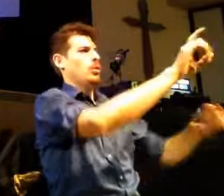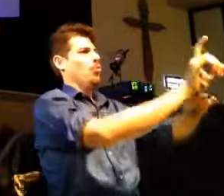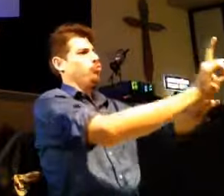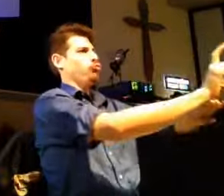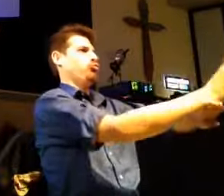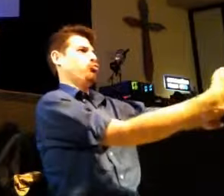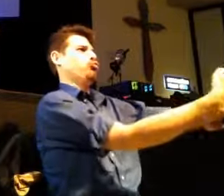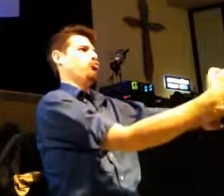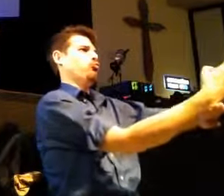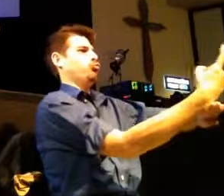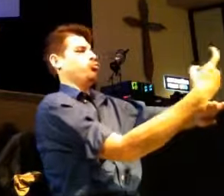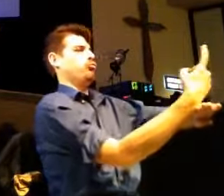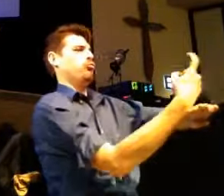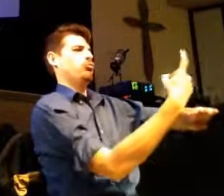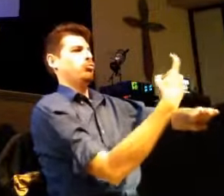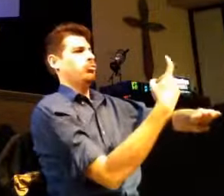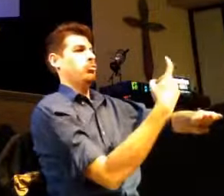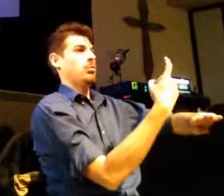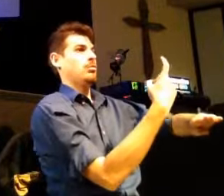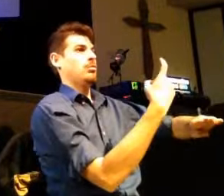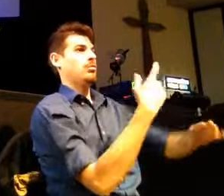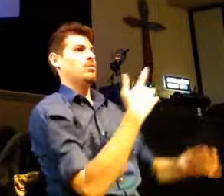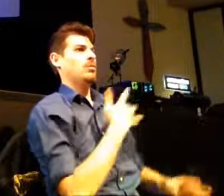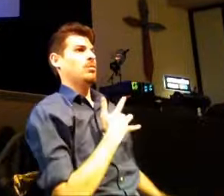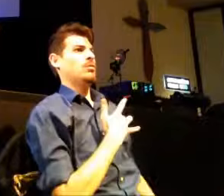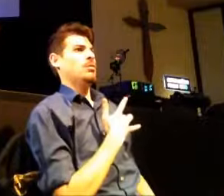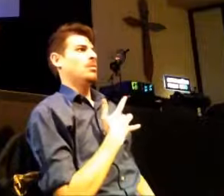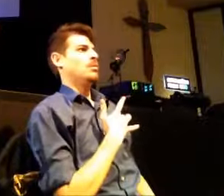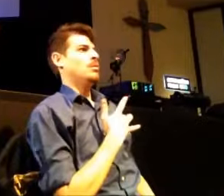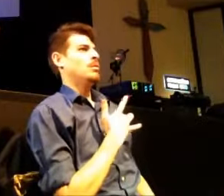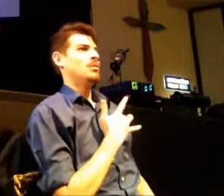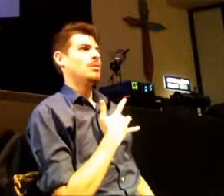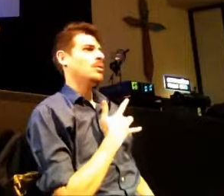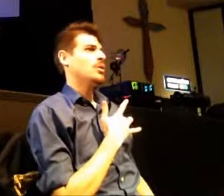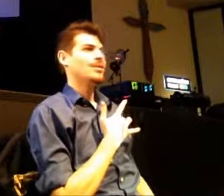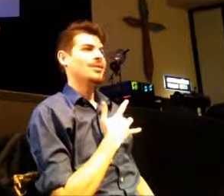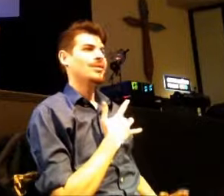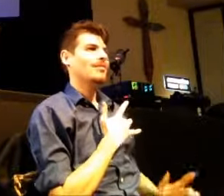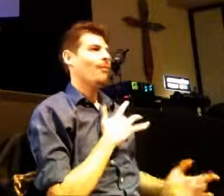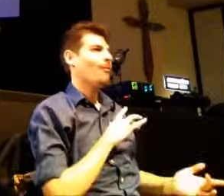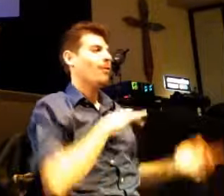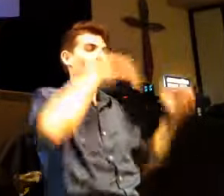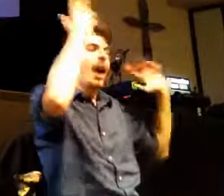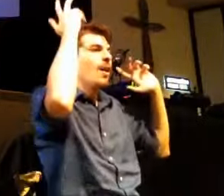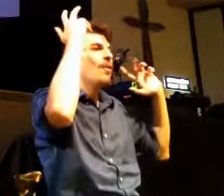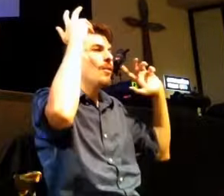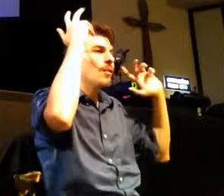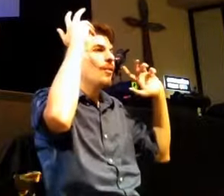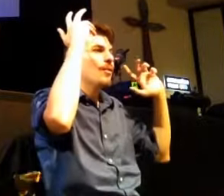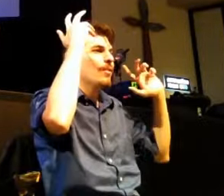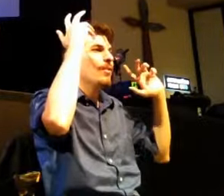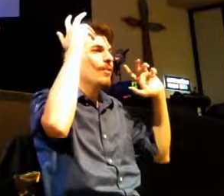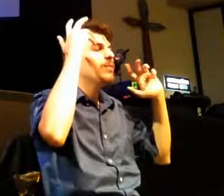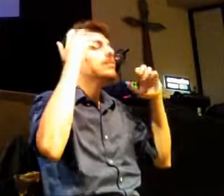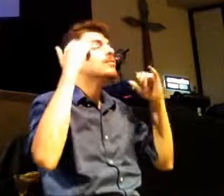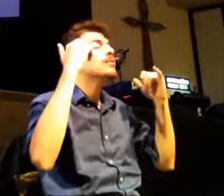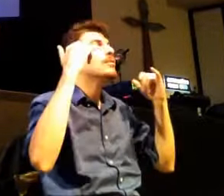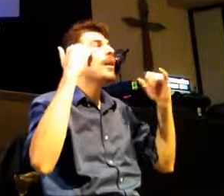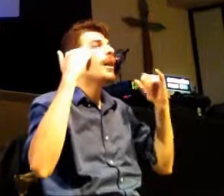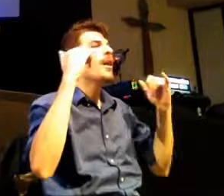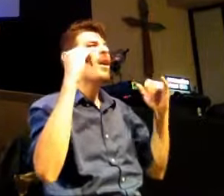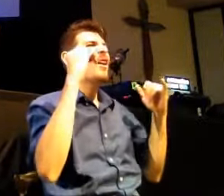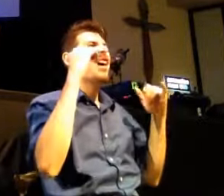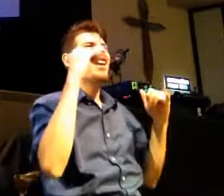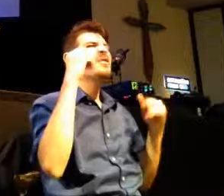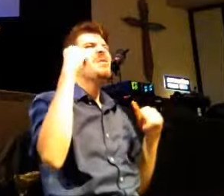water toward them. And, there's a part we can get, this is just like terrifying. And it's like now they kind of go into, I don't know that it was like